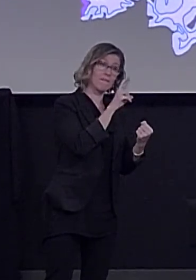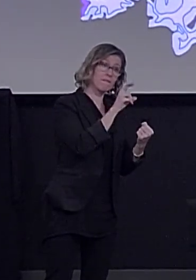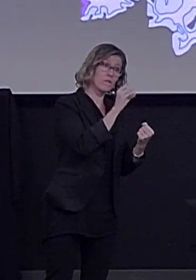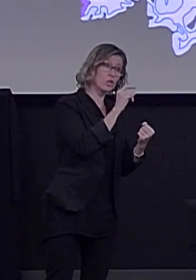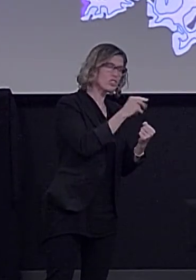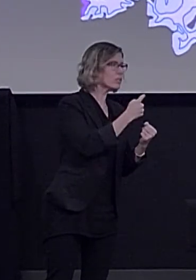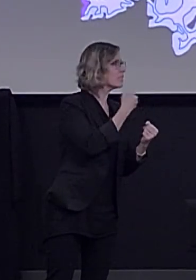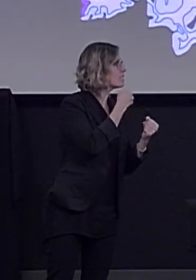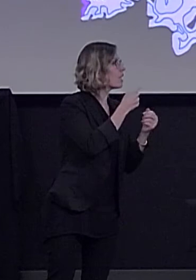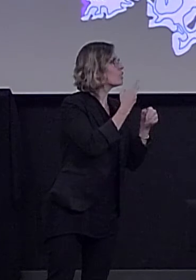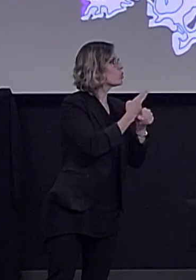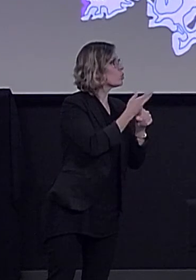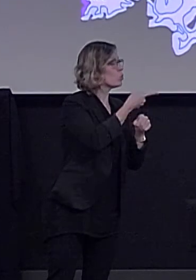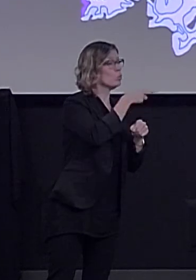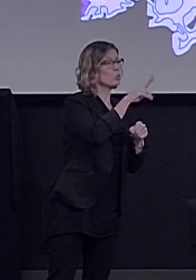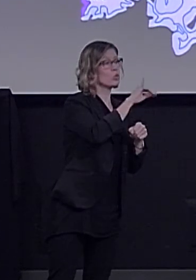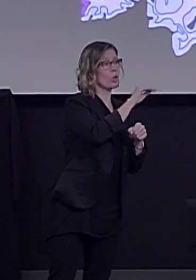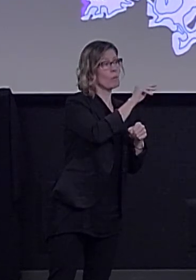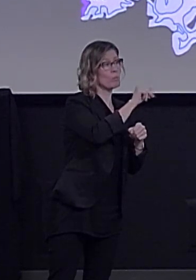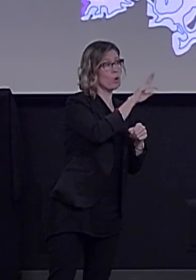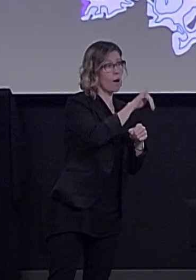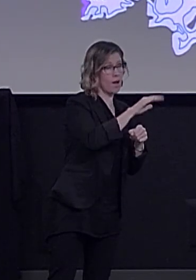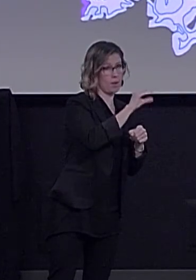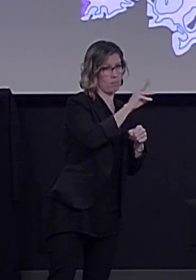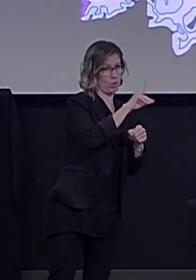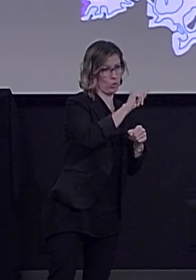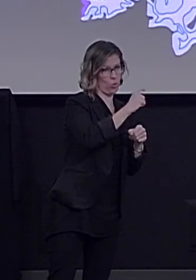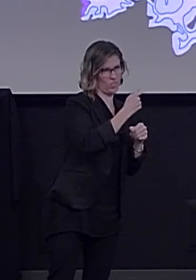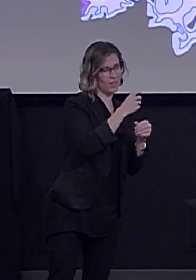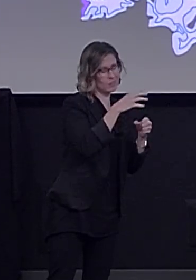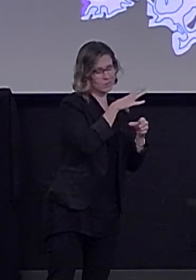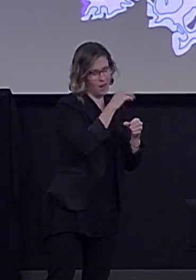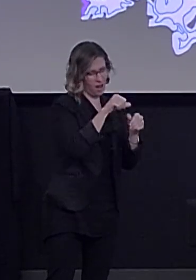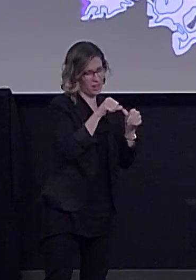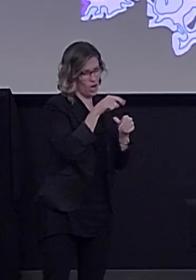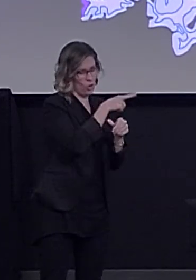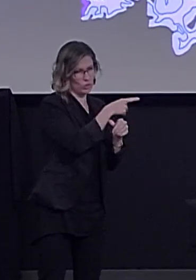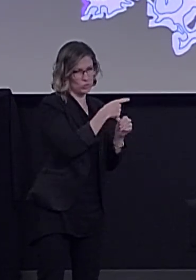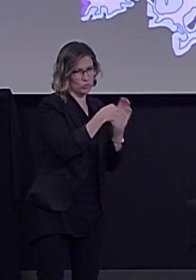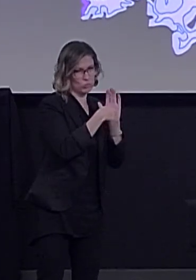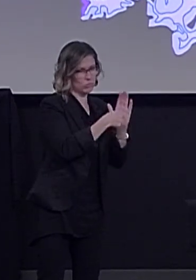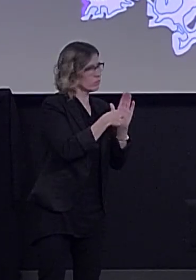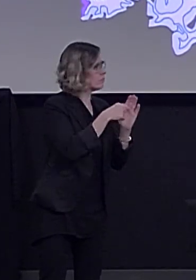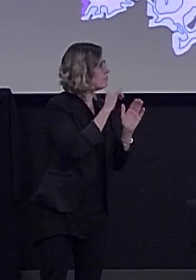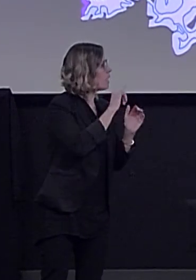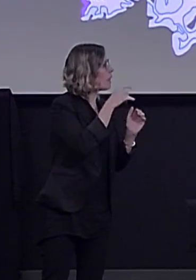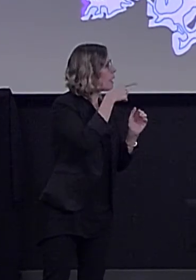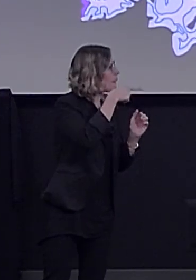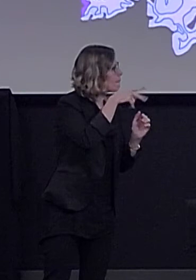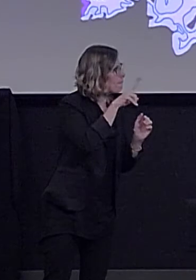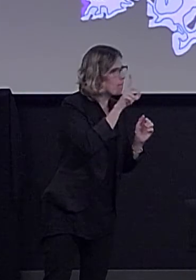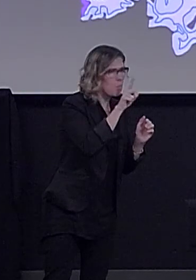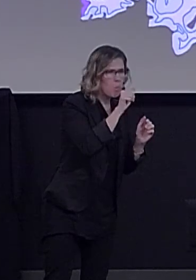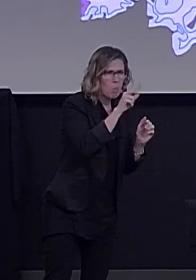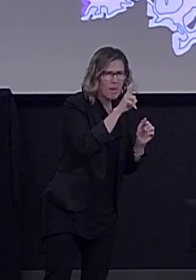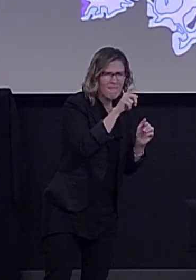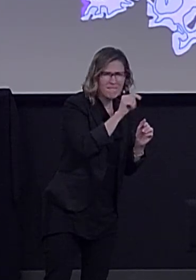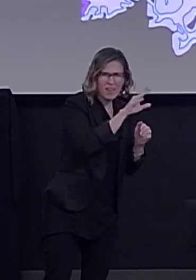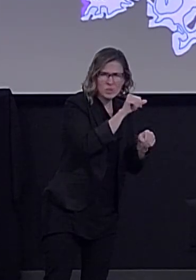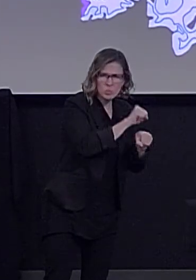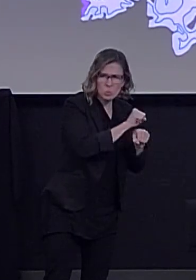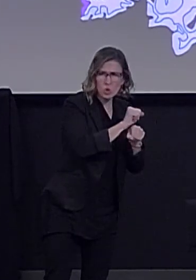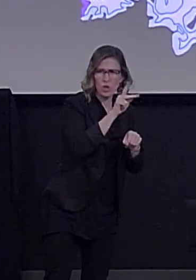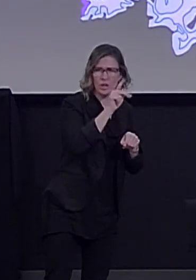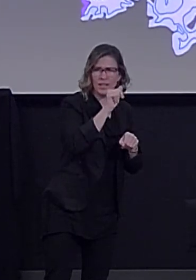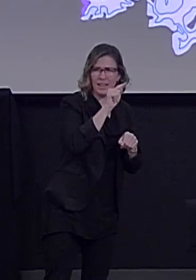primary motor cortex in addition to the areas that you've demonstrated, like Pulvermüller's work and Kate Watkins and so